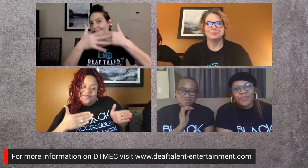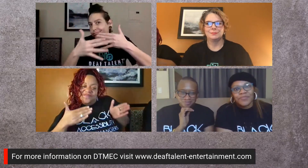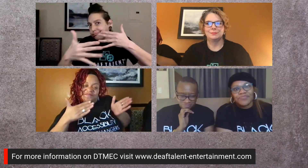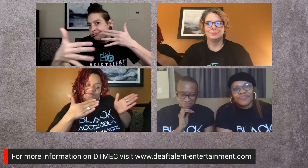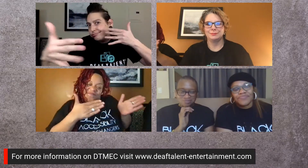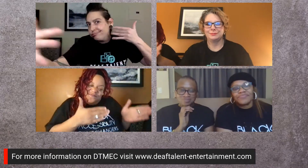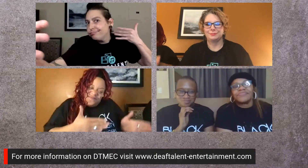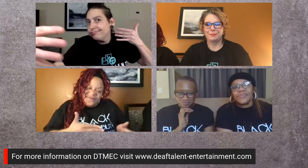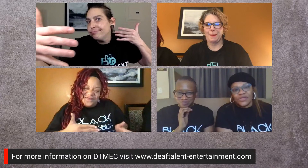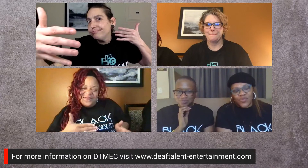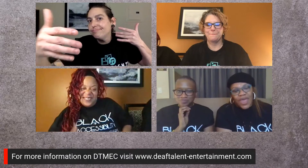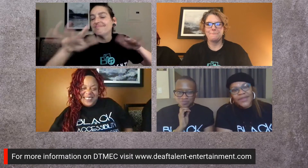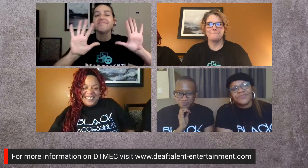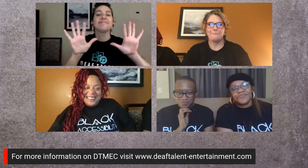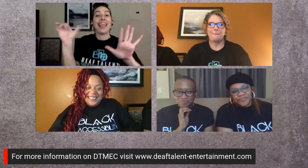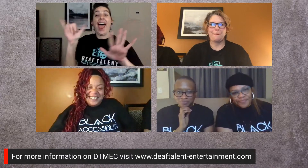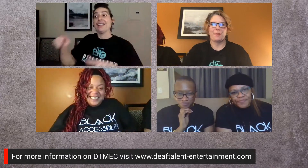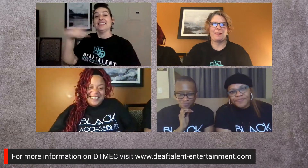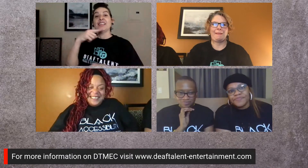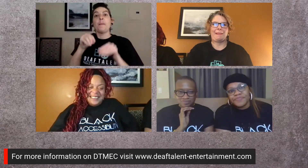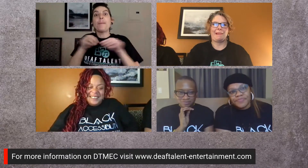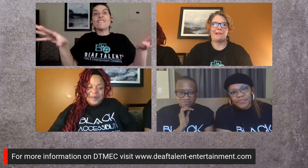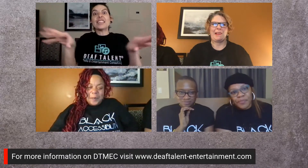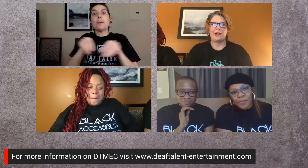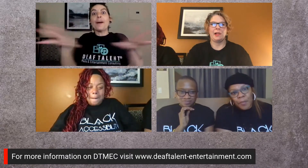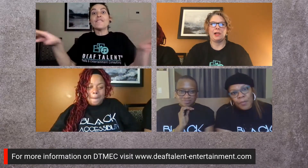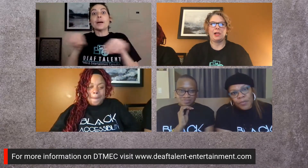We were going to have a lot more Sundance panels.